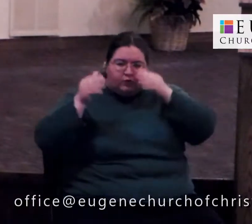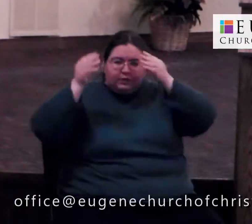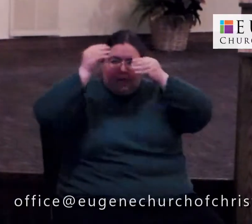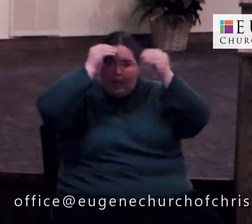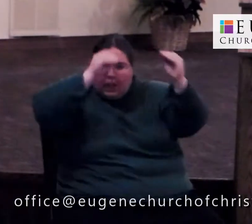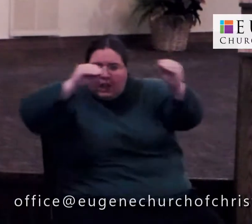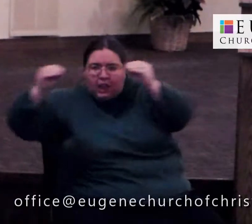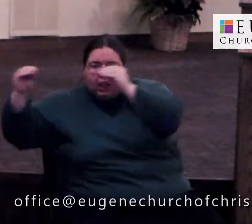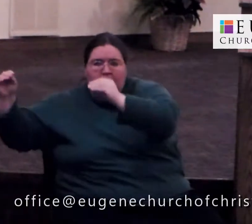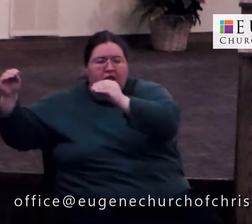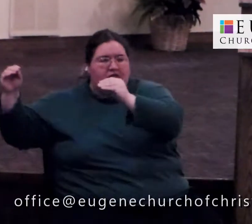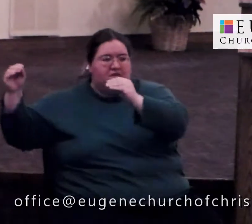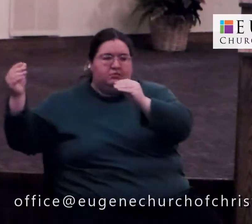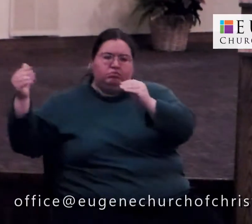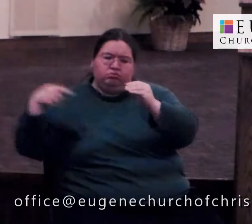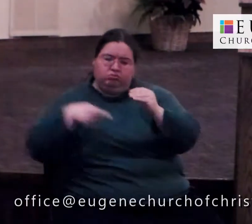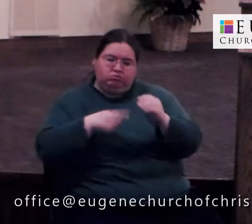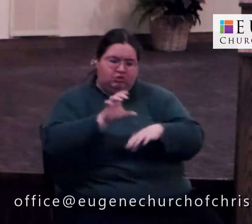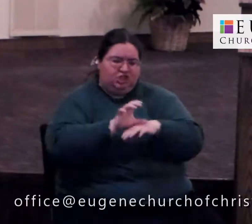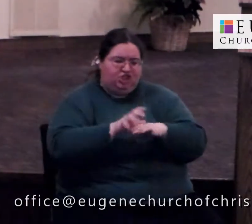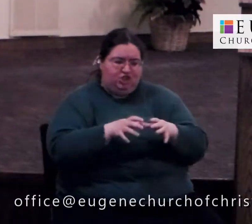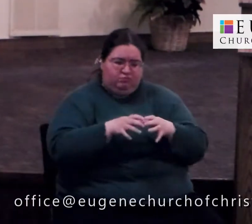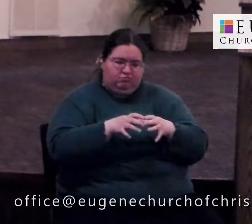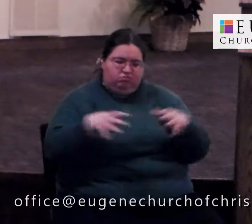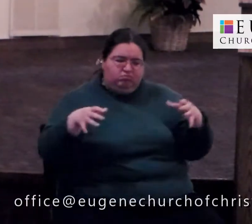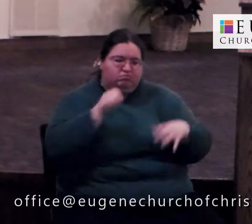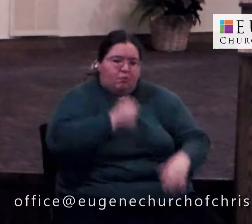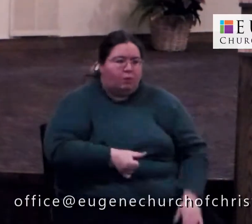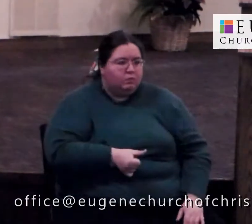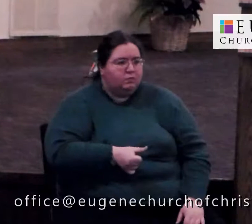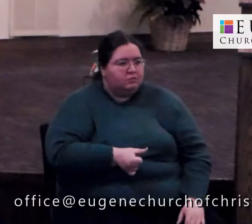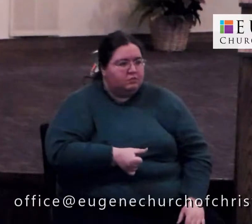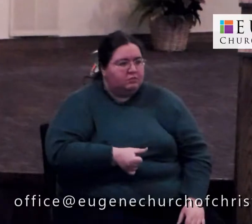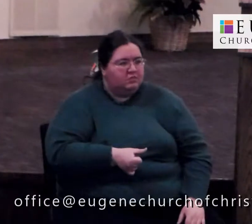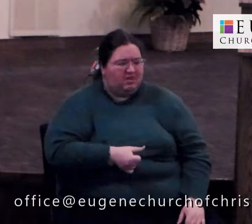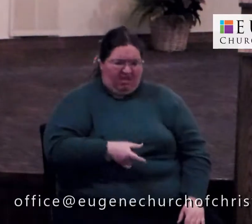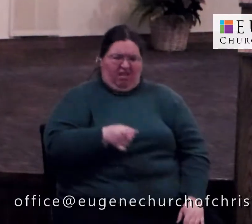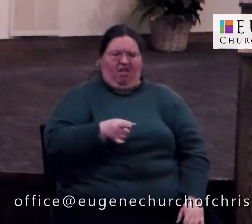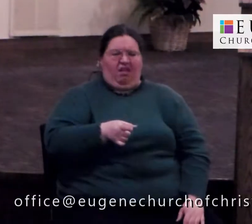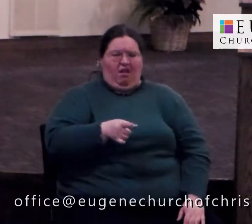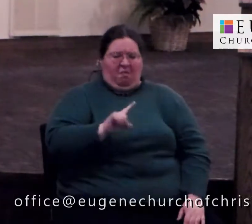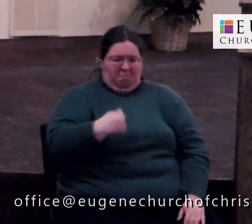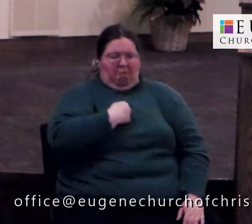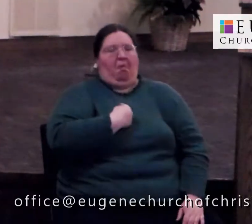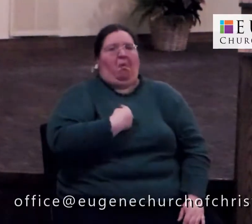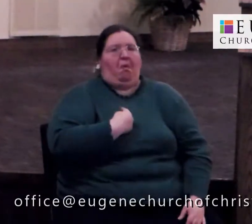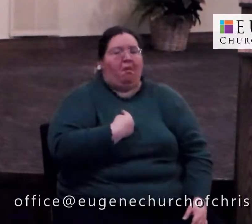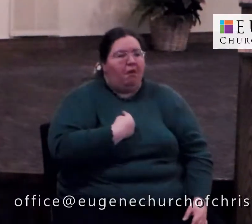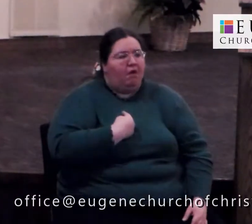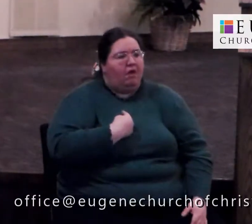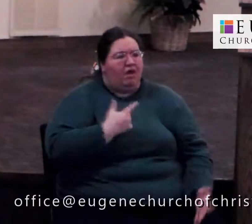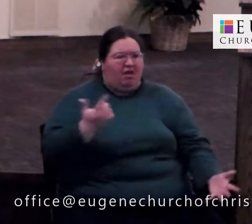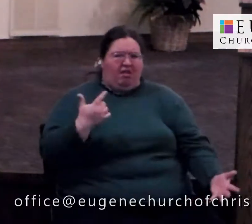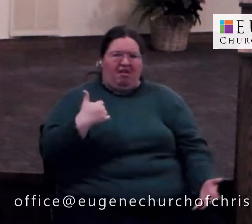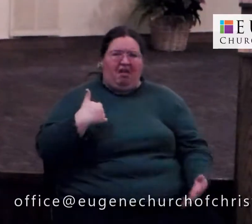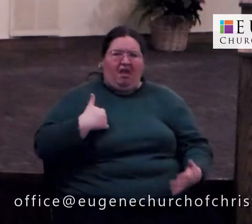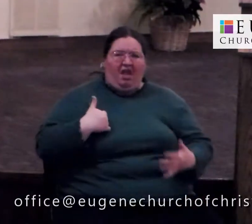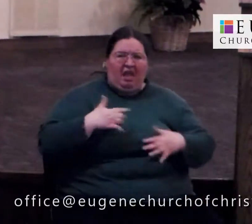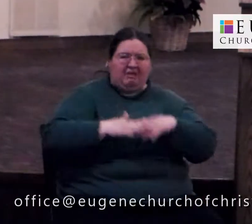back by that and almost a little insulted by it, because I thought to myself, well, how dare anyone question what I'm comfortable with and what I'm not? But we can really